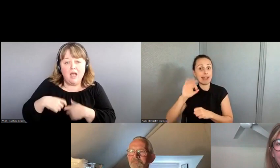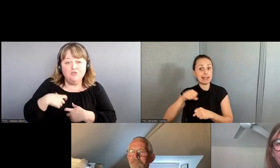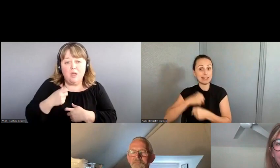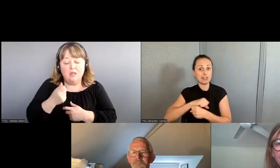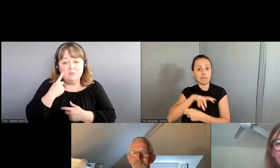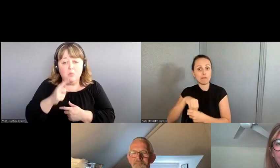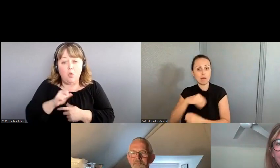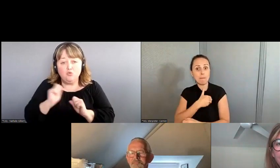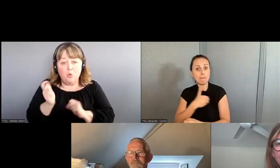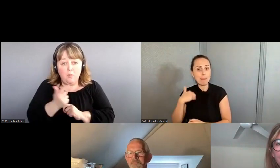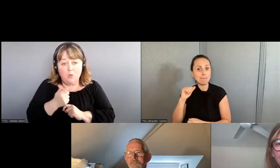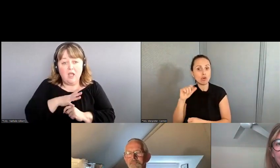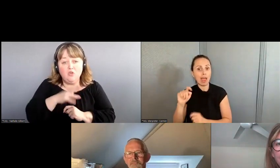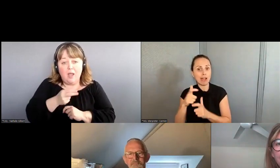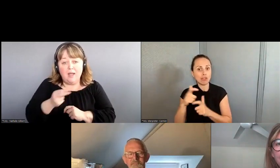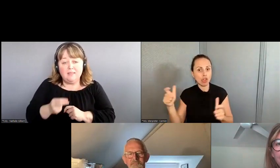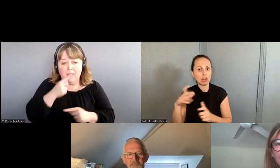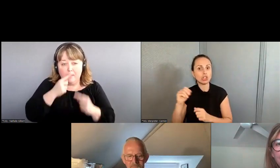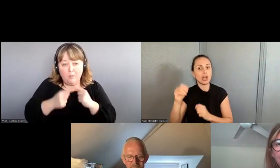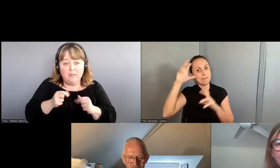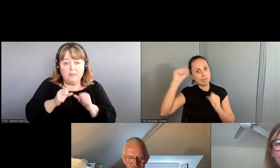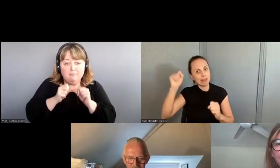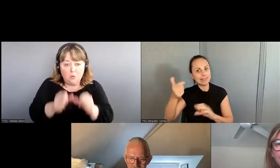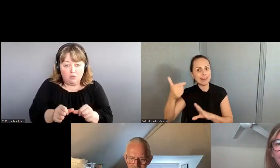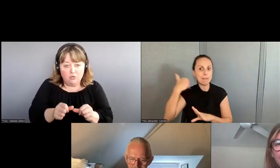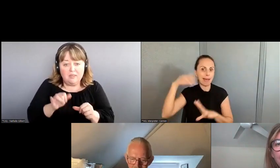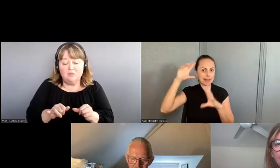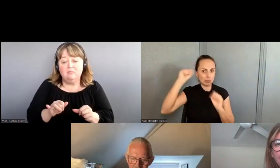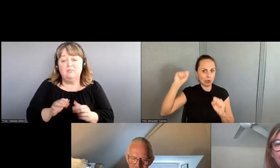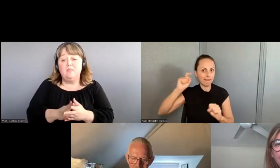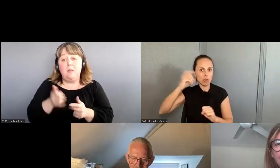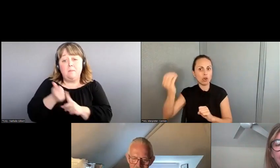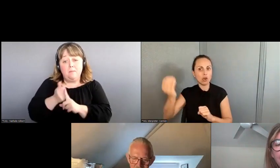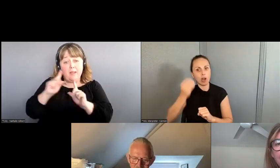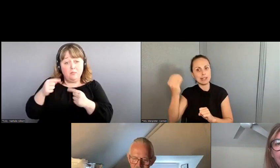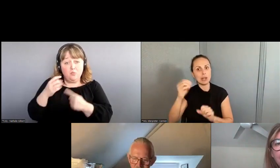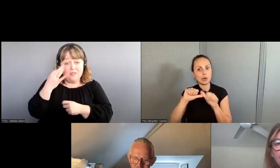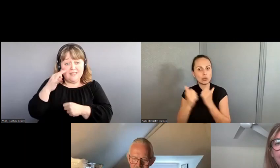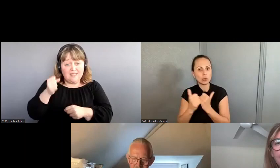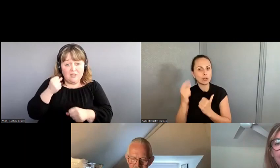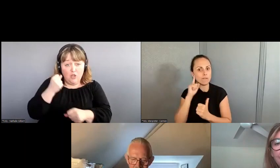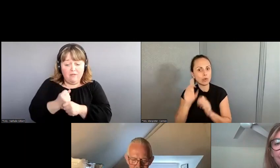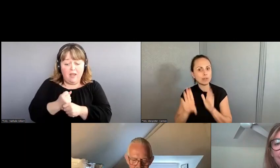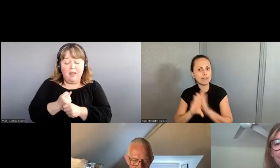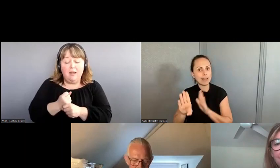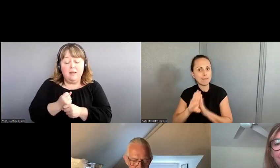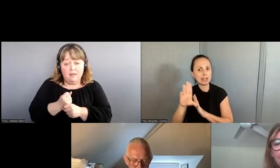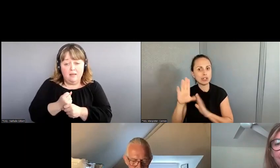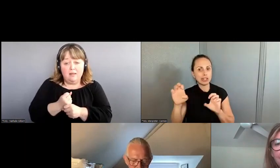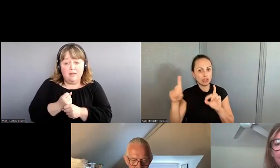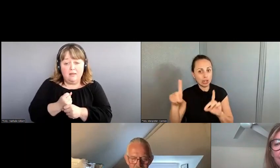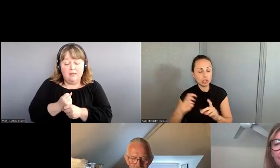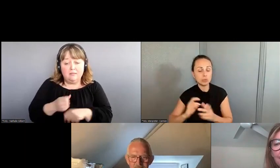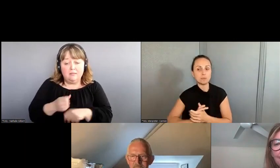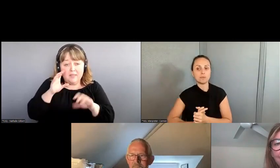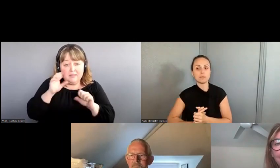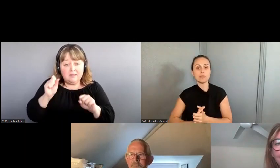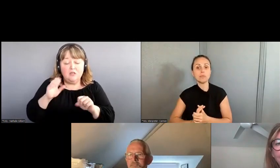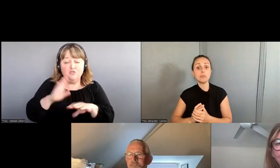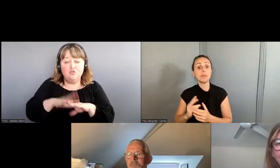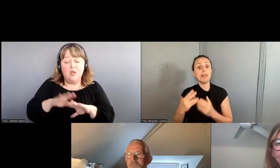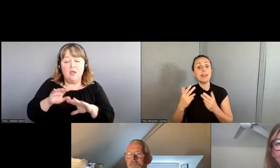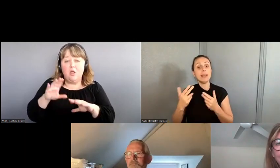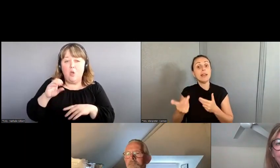member at large and has been president and past president of the Ontario Association for Developmental Education.